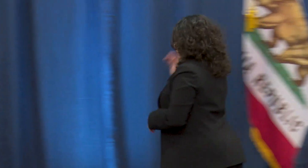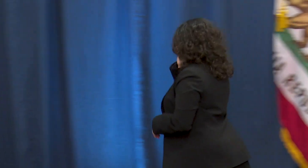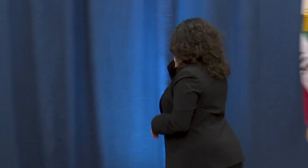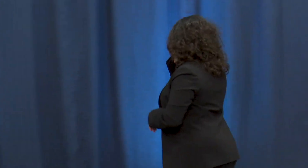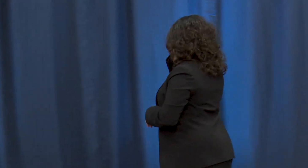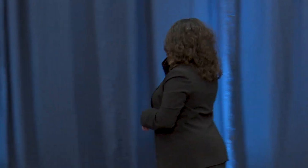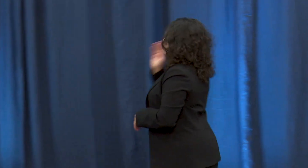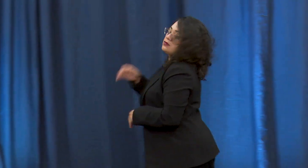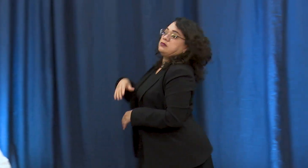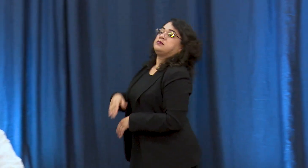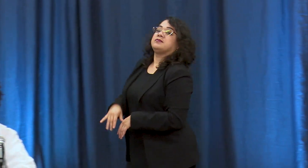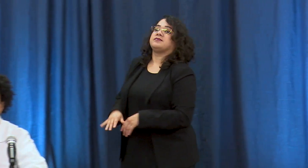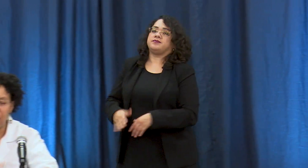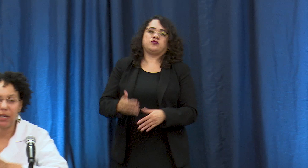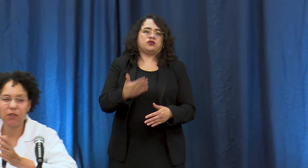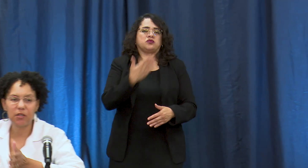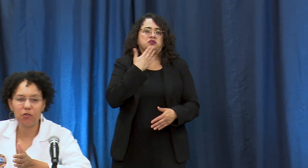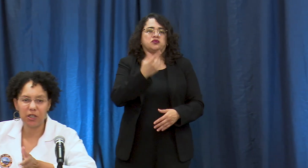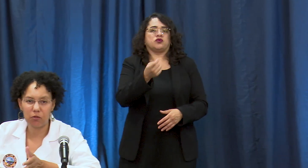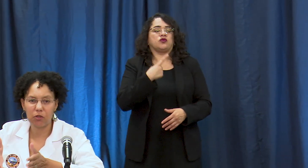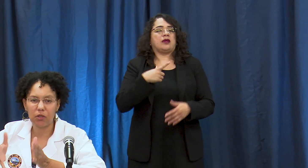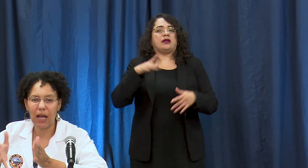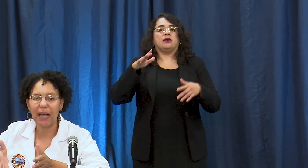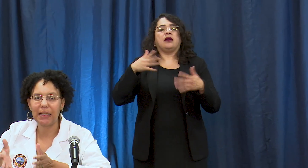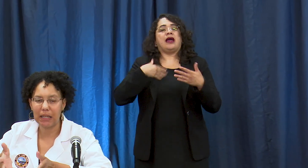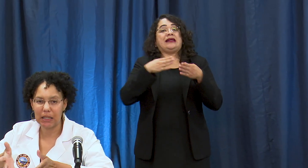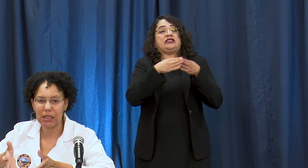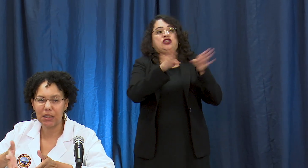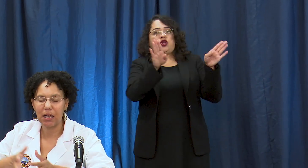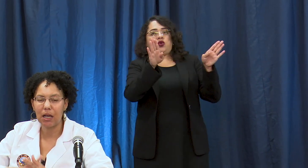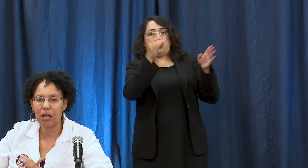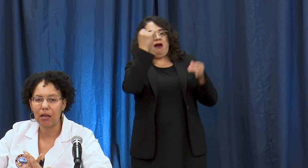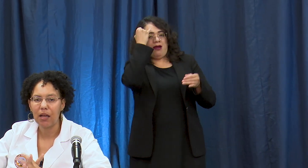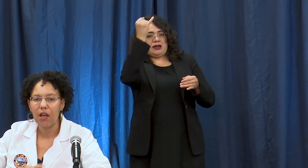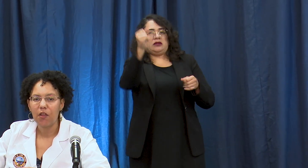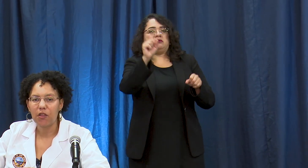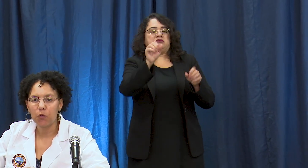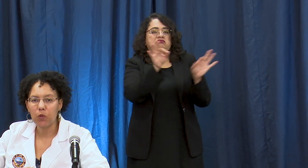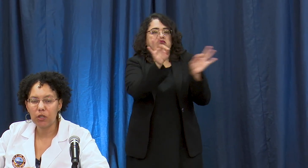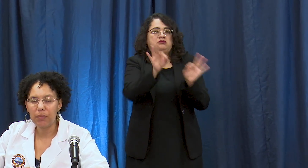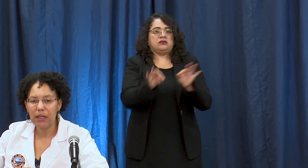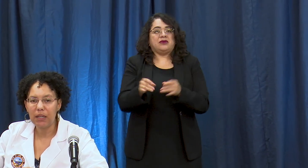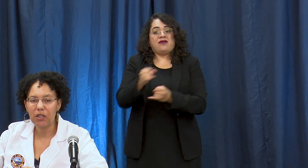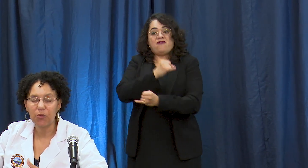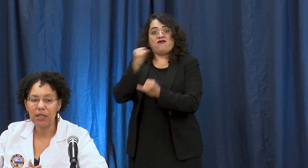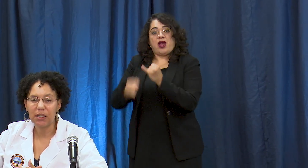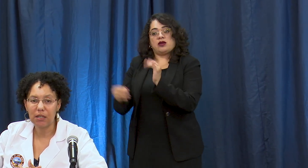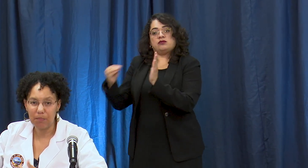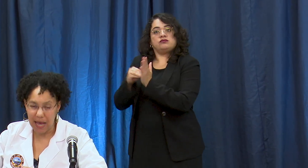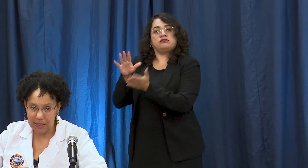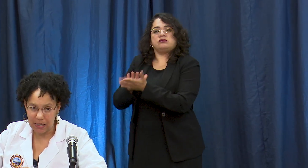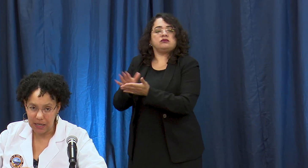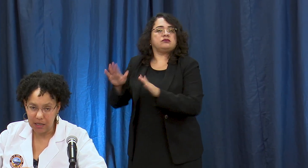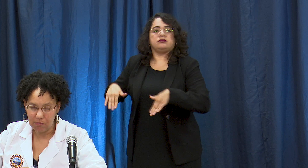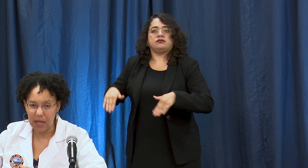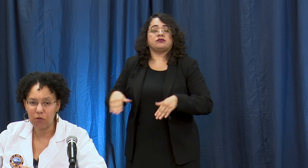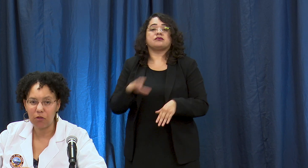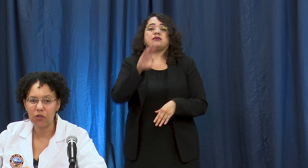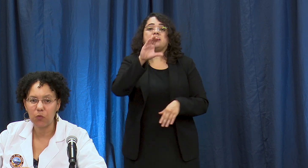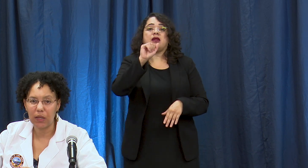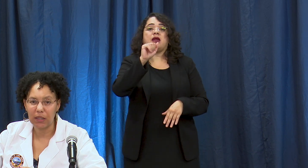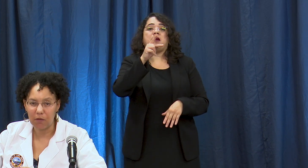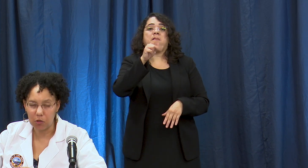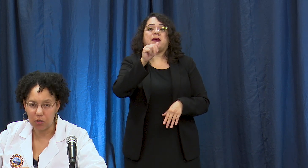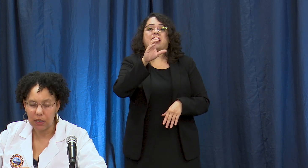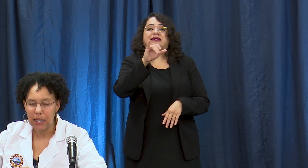been finalized yet. There will be, so I can give you some general ideas. There will be decreased capacity. I don't